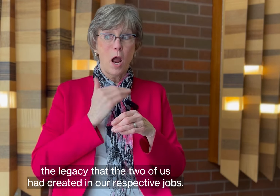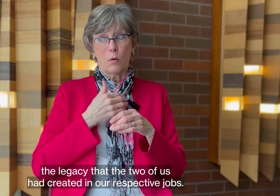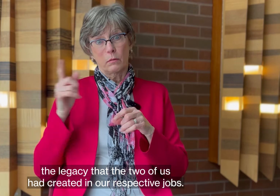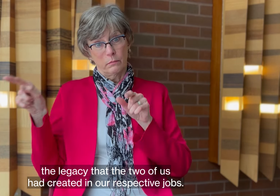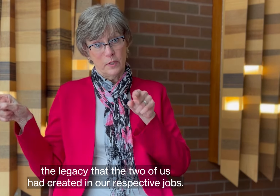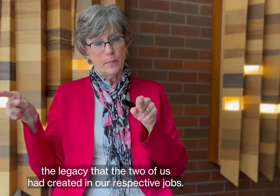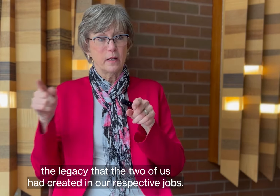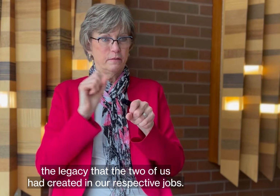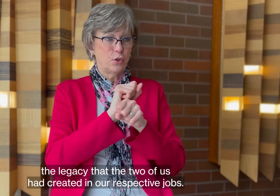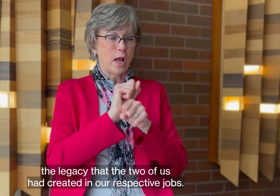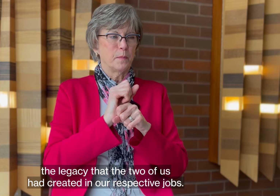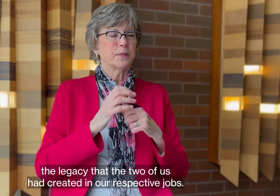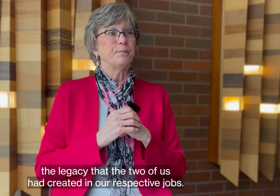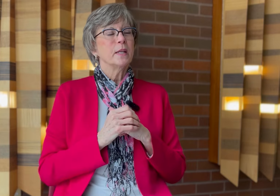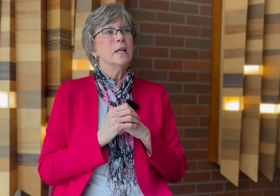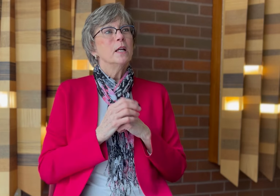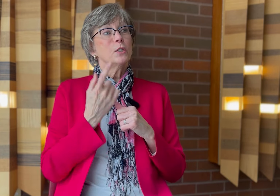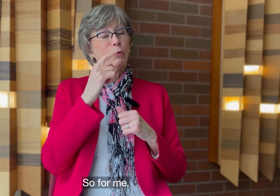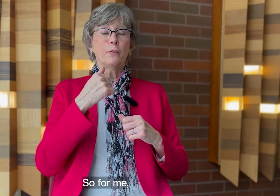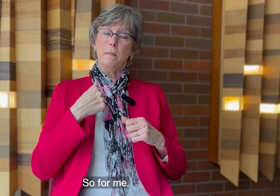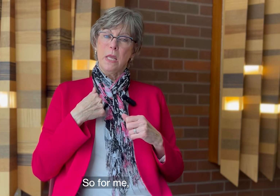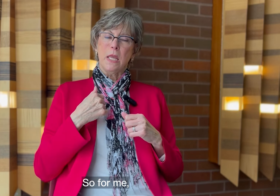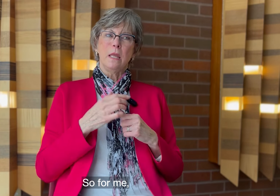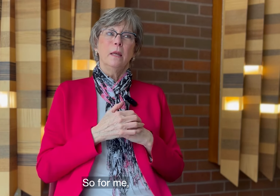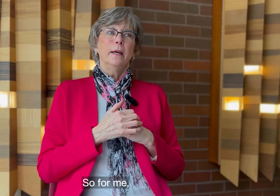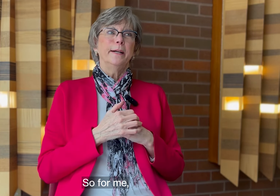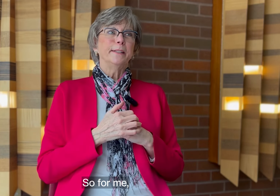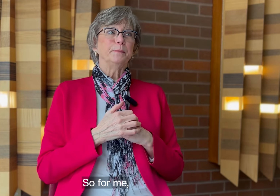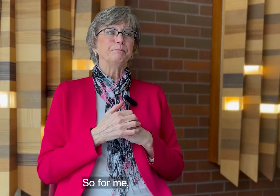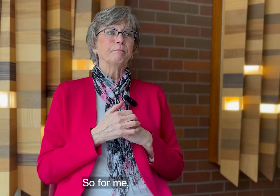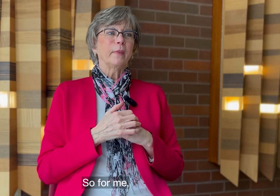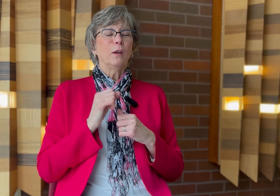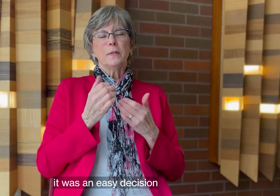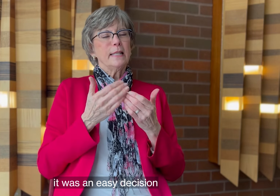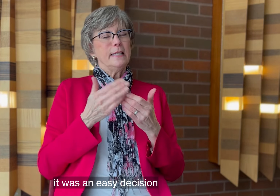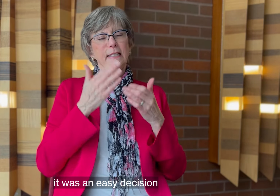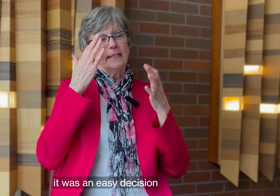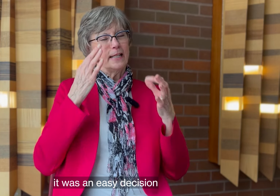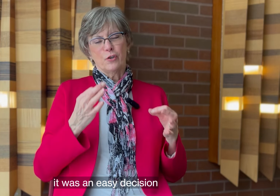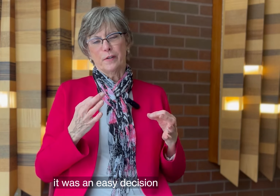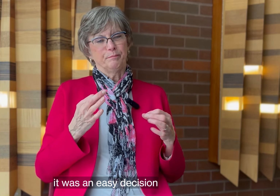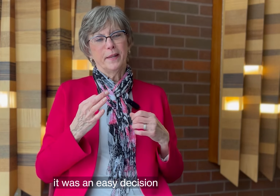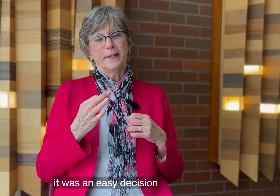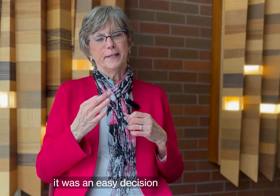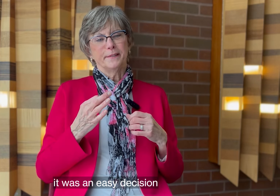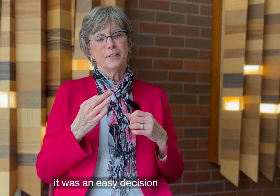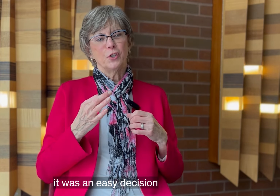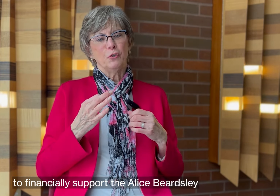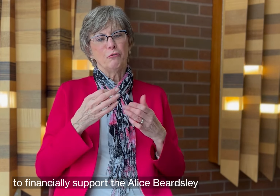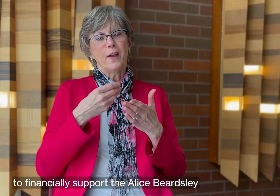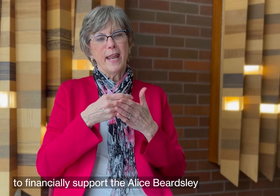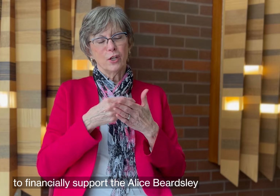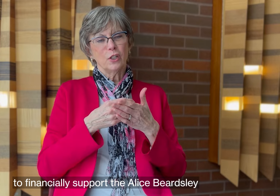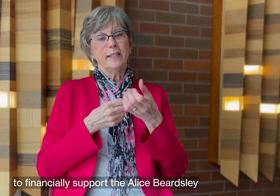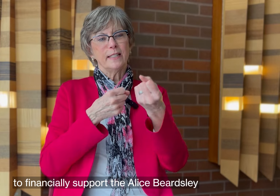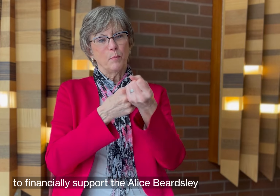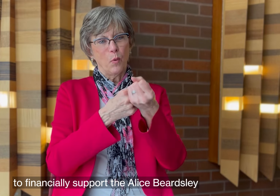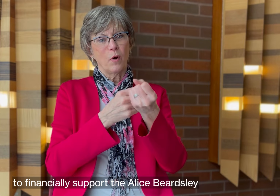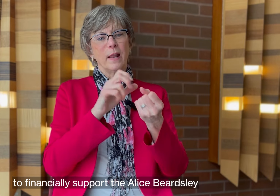our respective jobs. So for me, it was an easy decision. To financially support